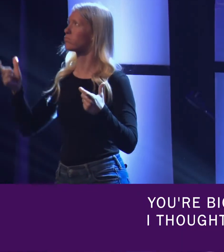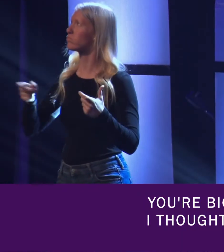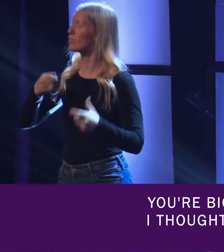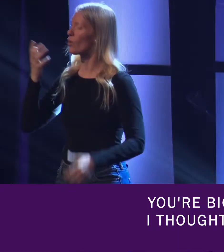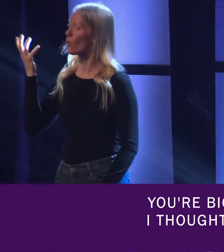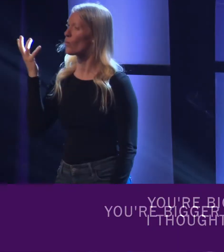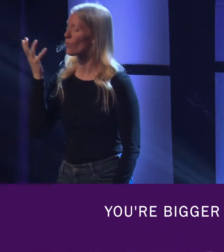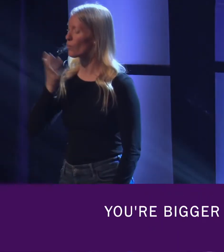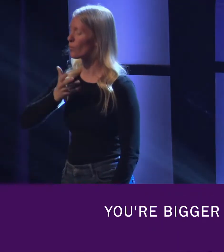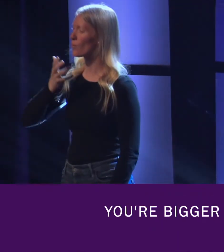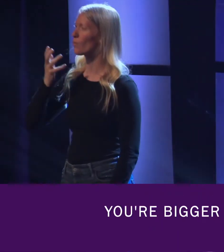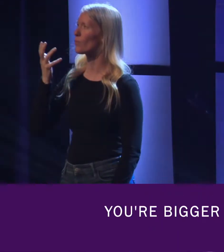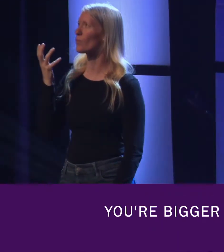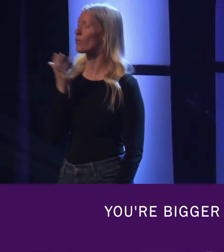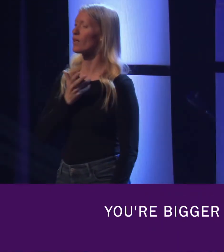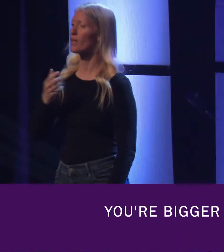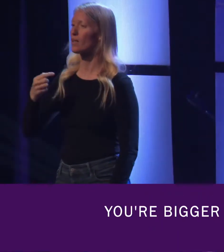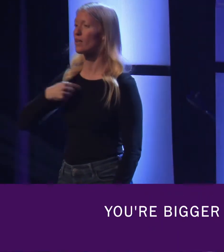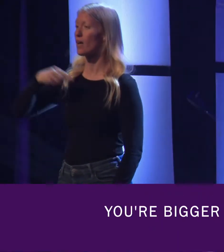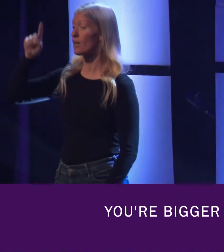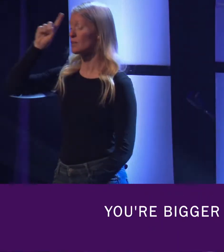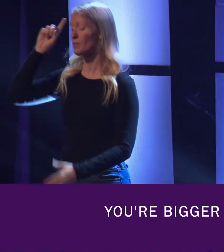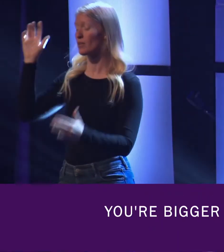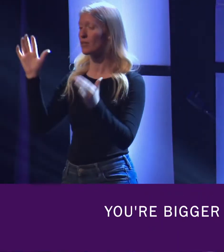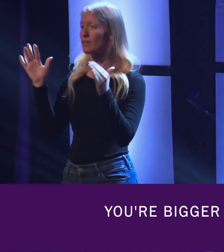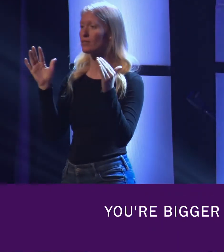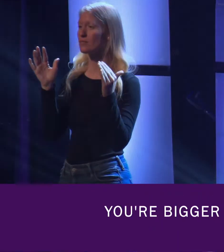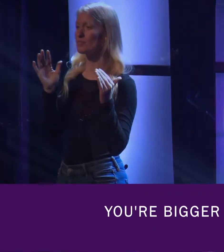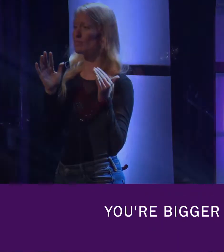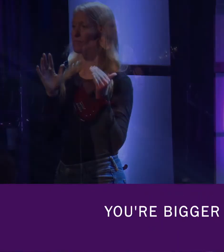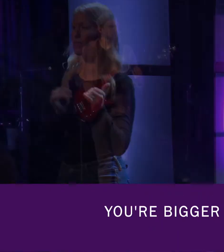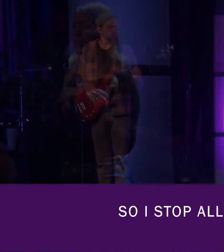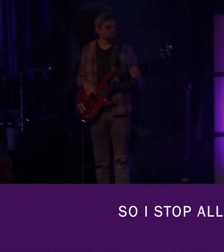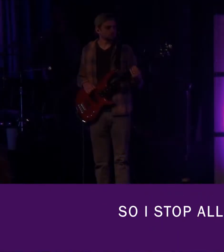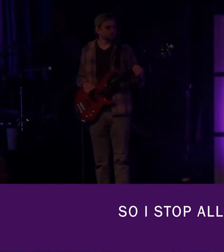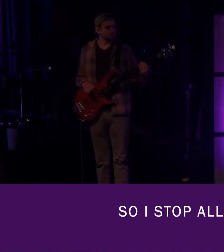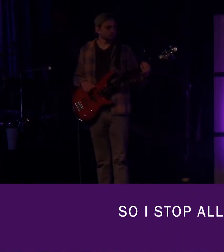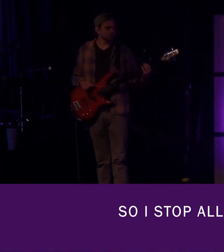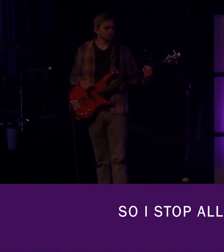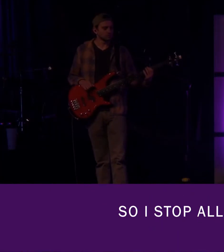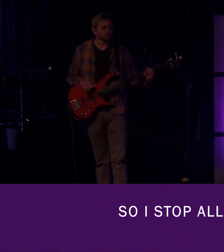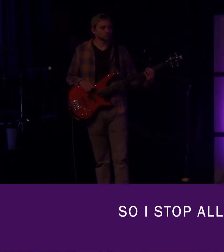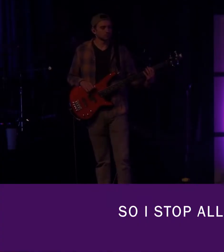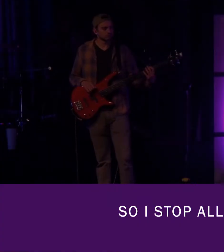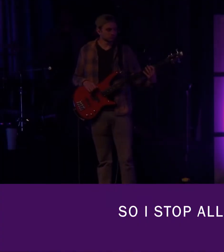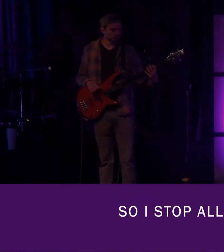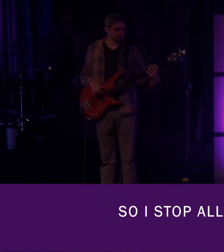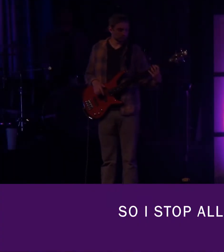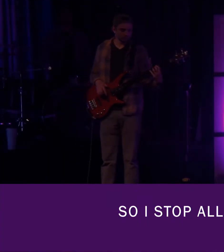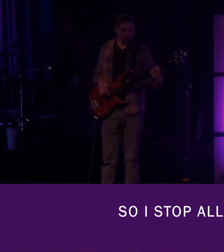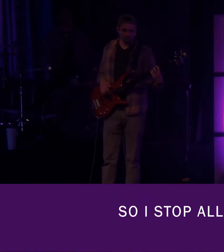you were. You're bigger than I thought. So I stop all